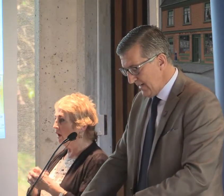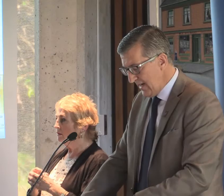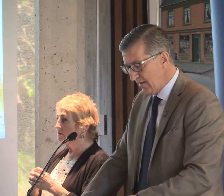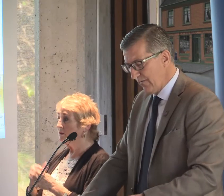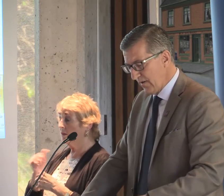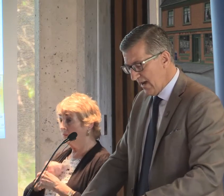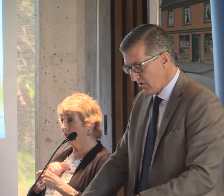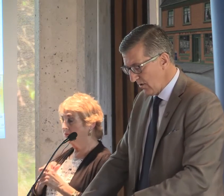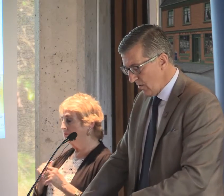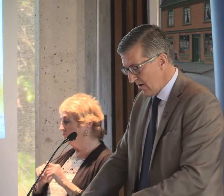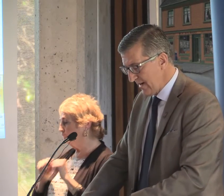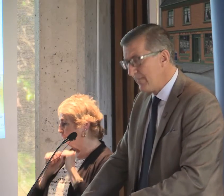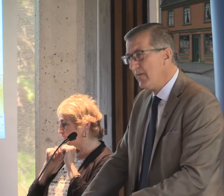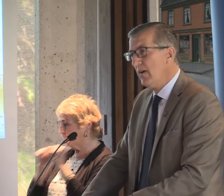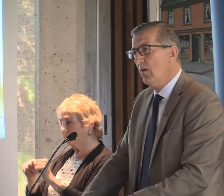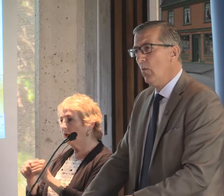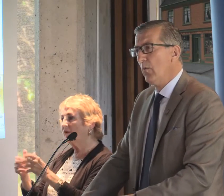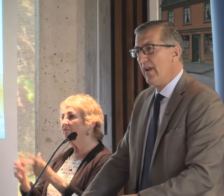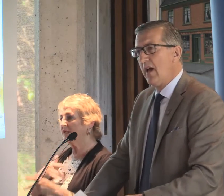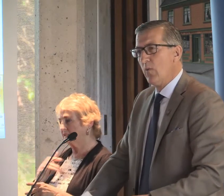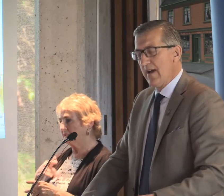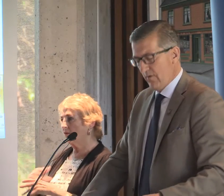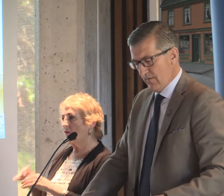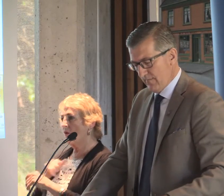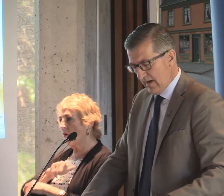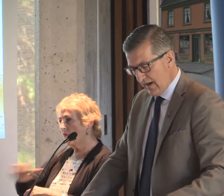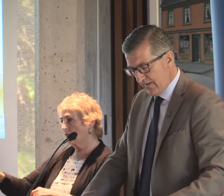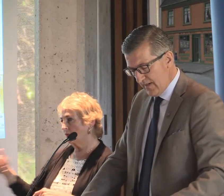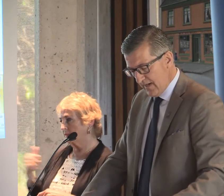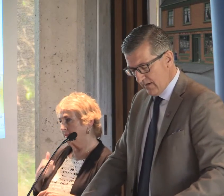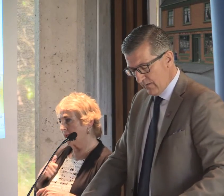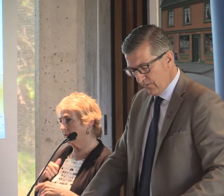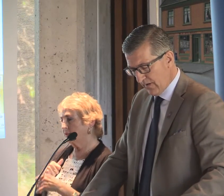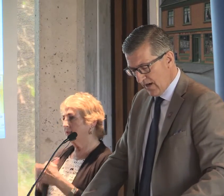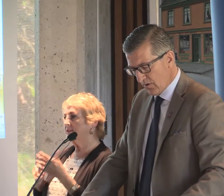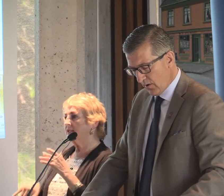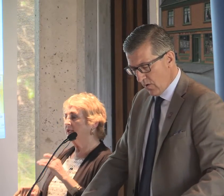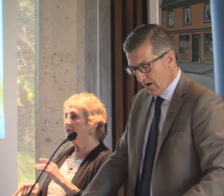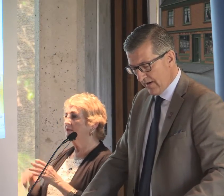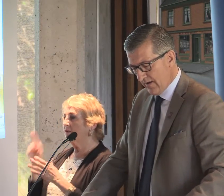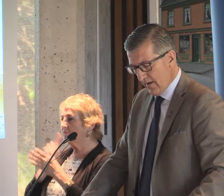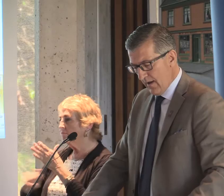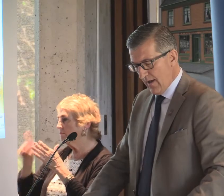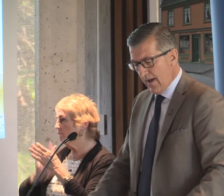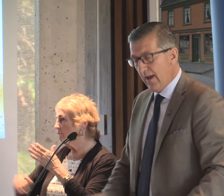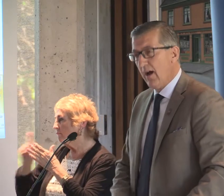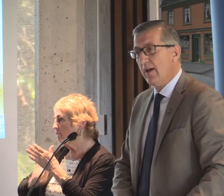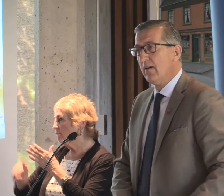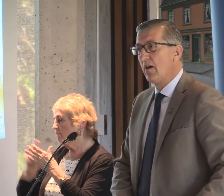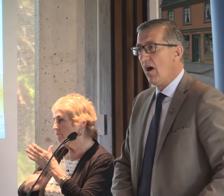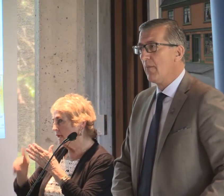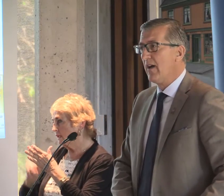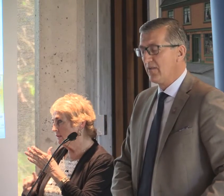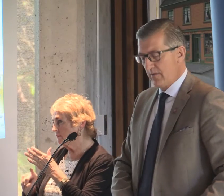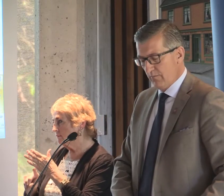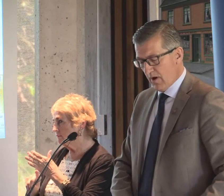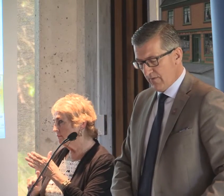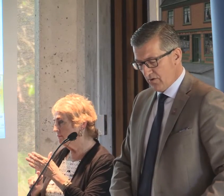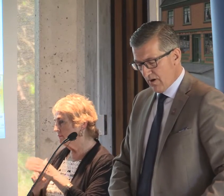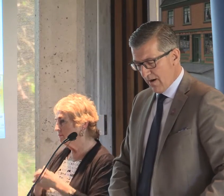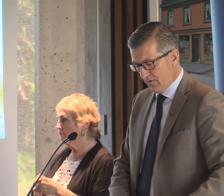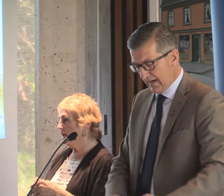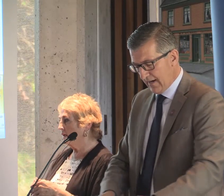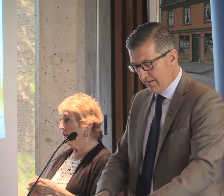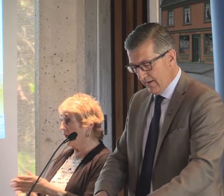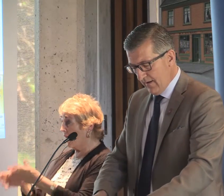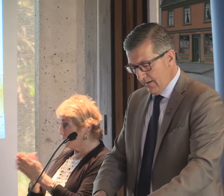on the need for a national inquiry. We will not waver on the need for a national inquiry. And I call upon Prime